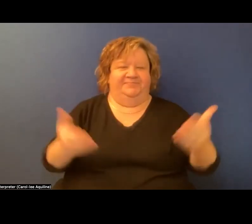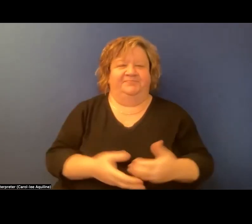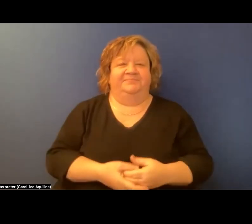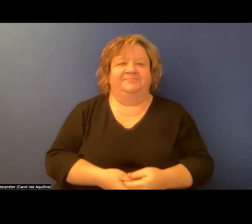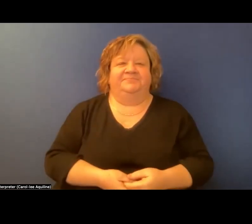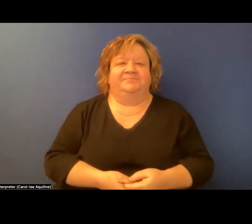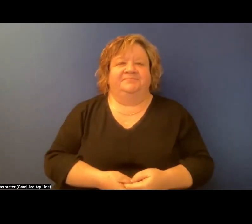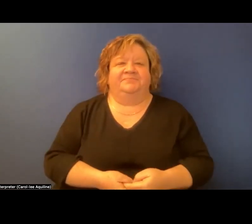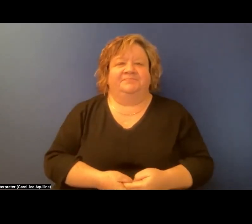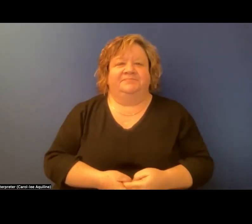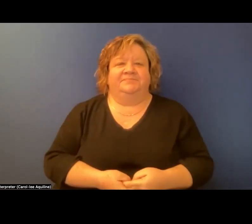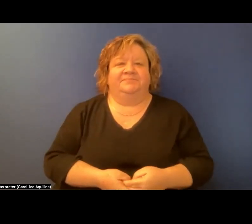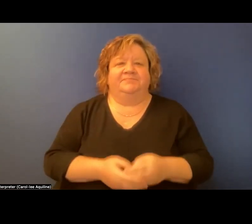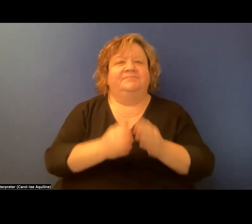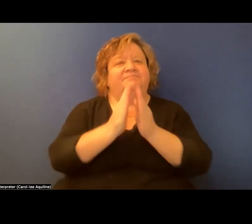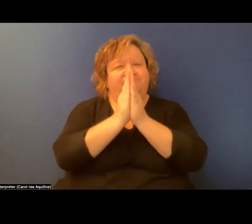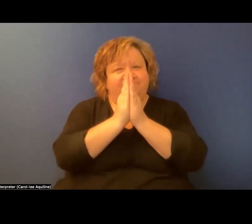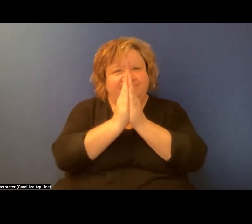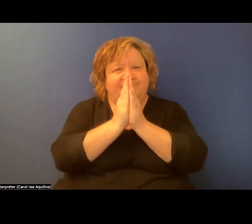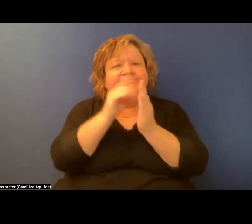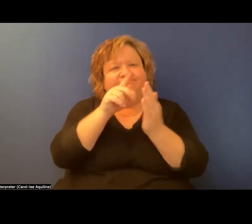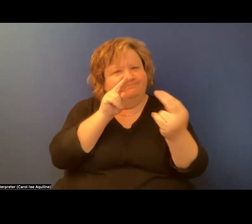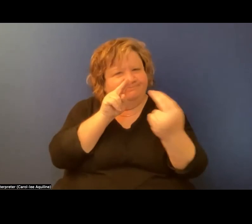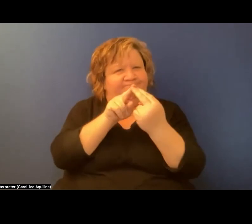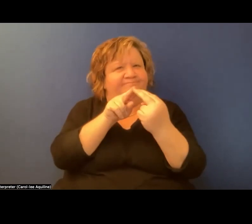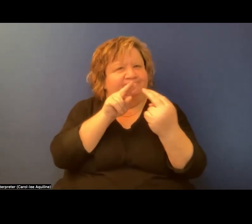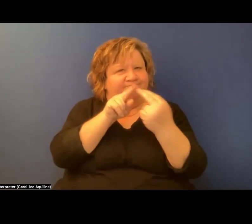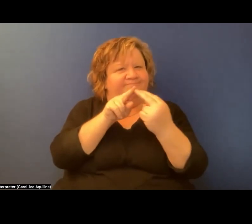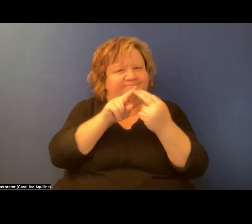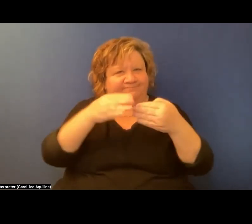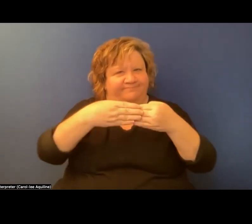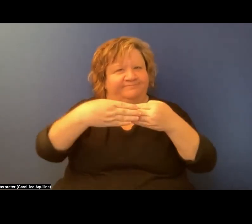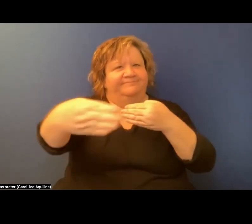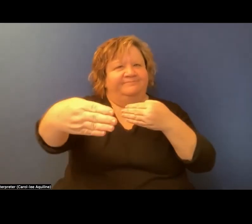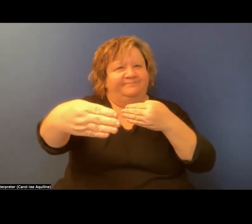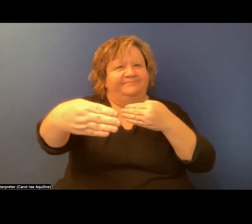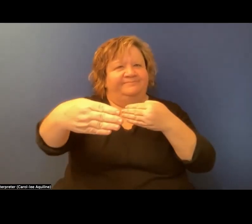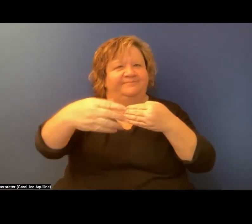staying connected with our works. And we will also send you the recording